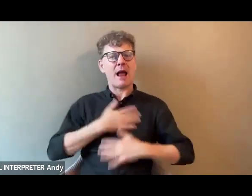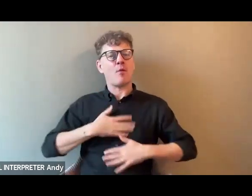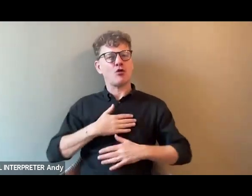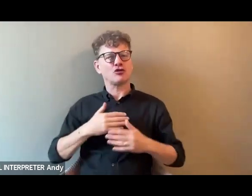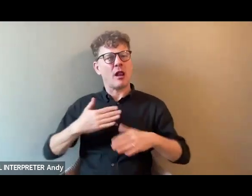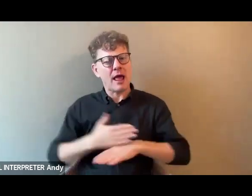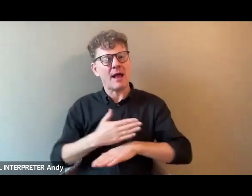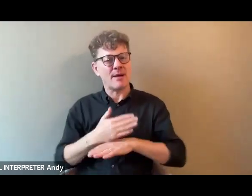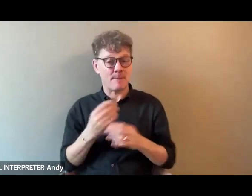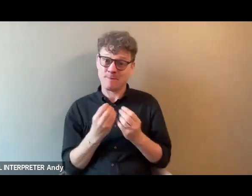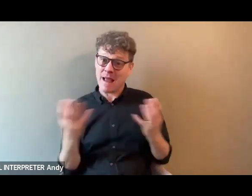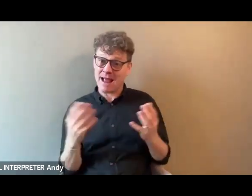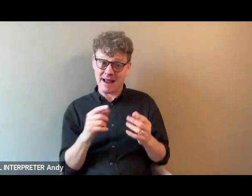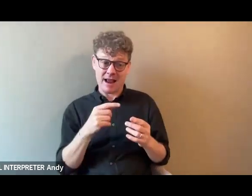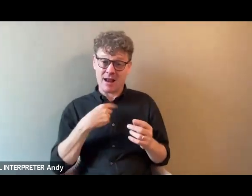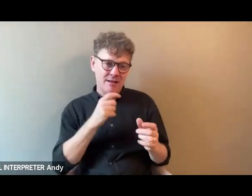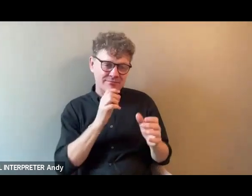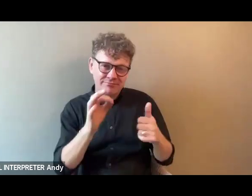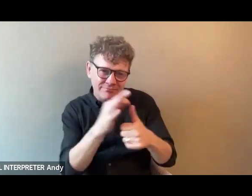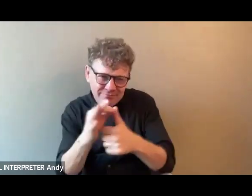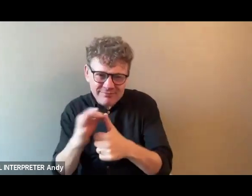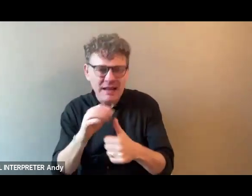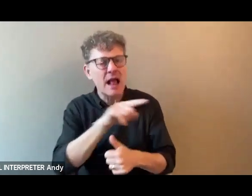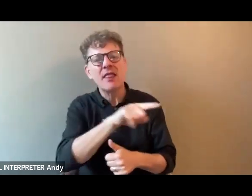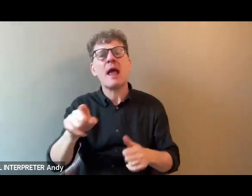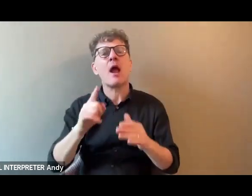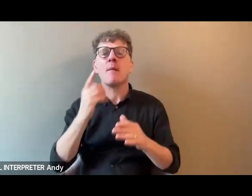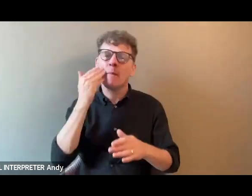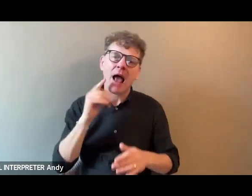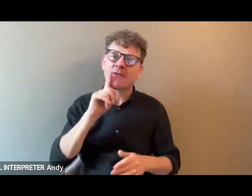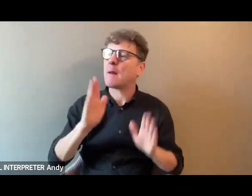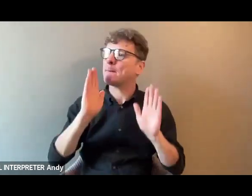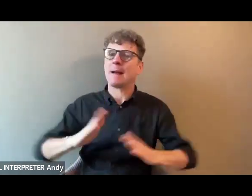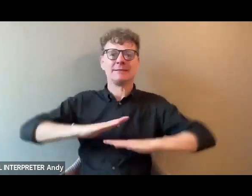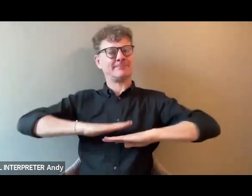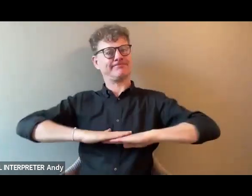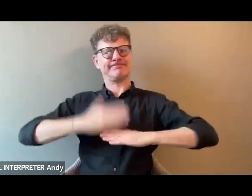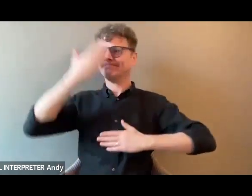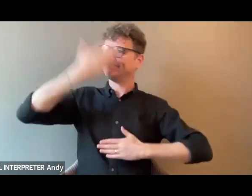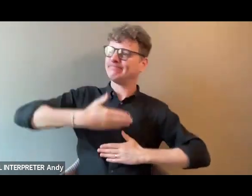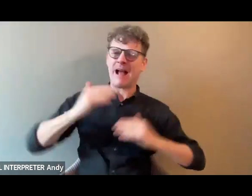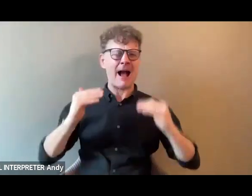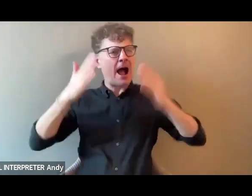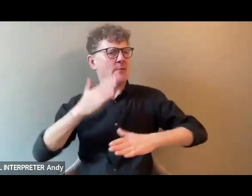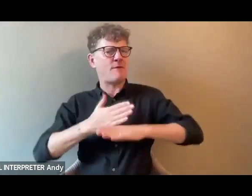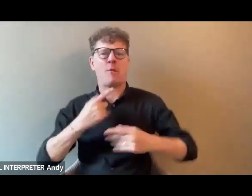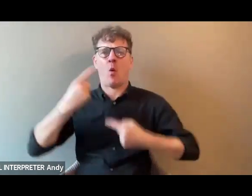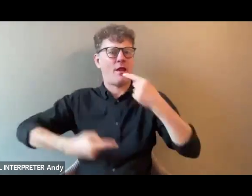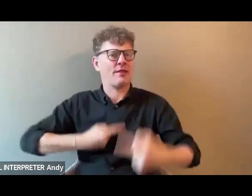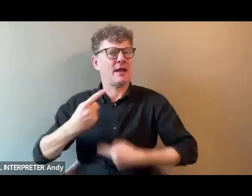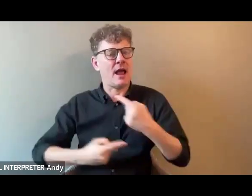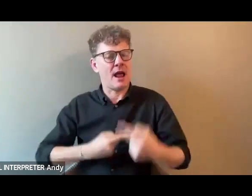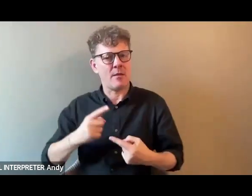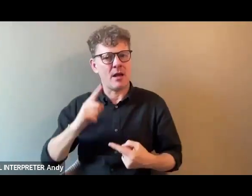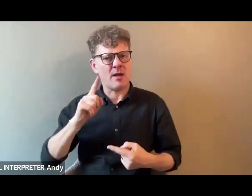our participants feel they always have to stay composed and high performing, even though the pressure is